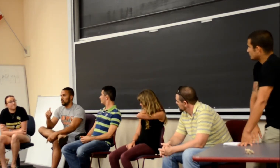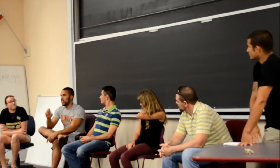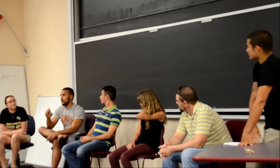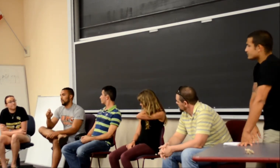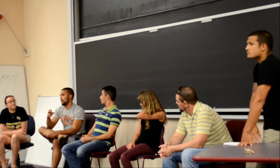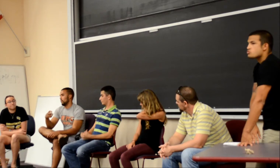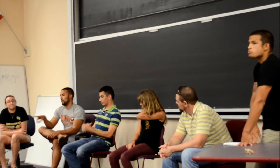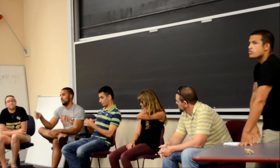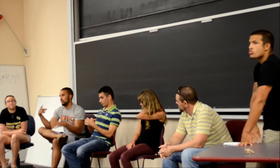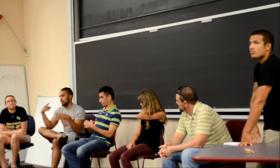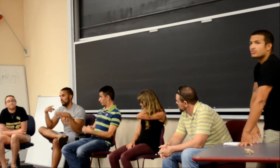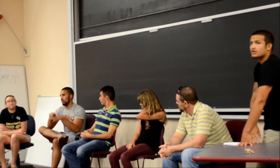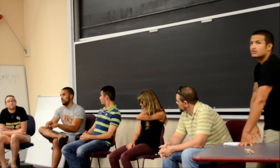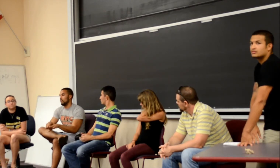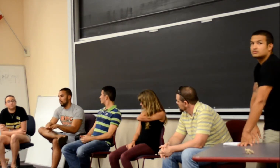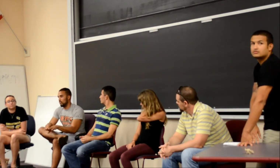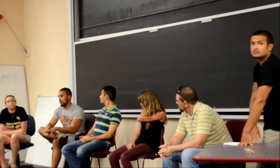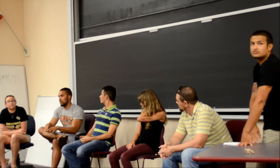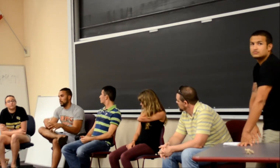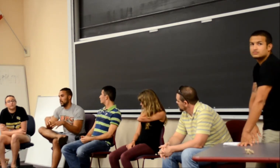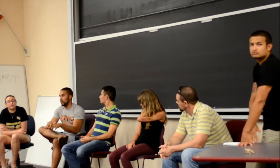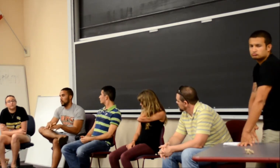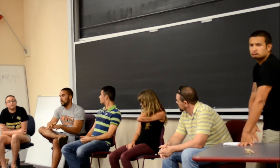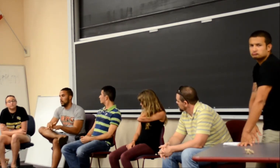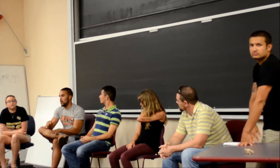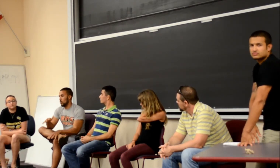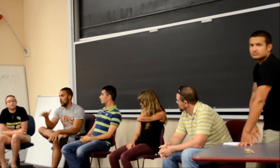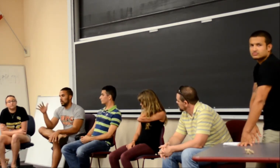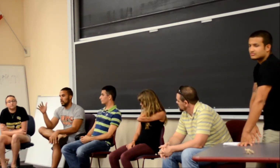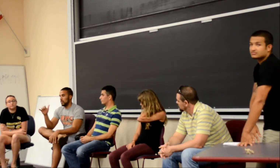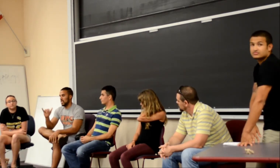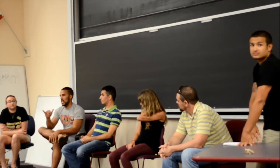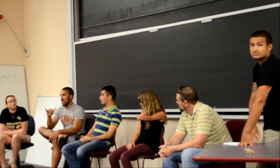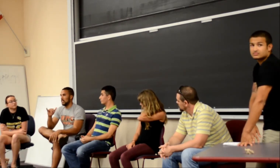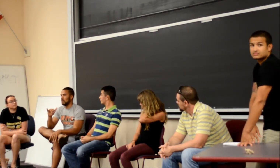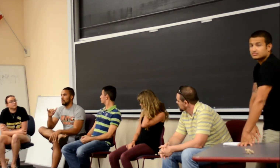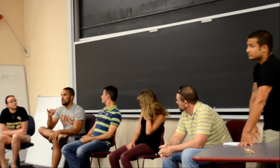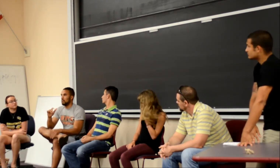And in second grade, I went into mainstream school.